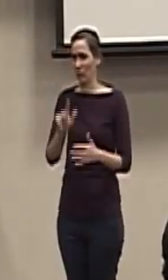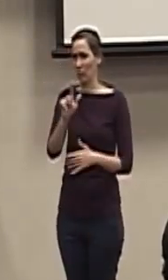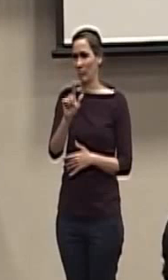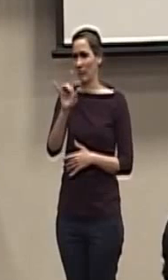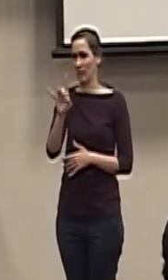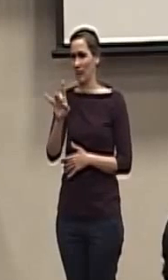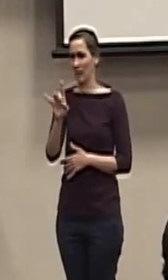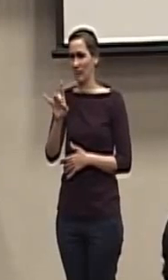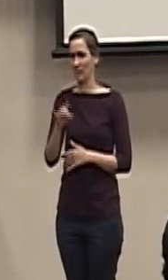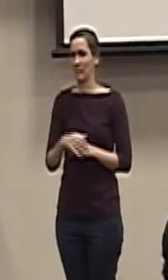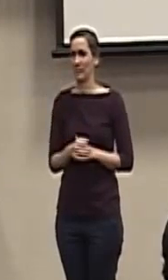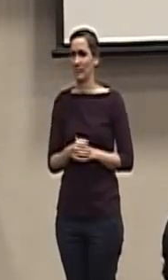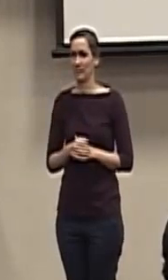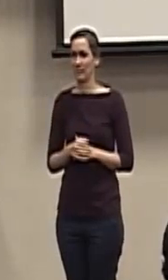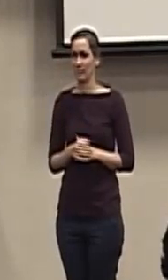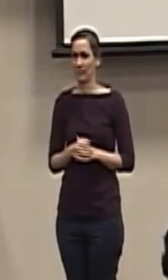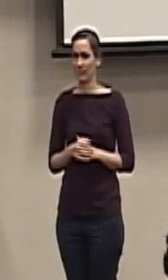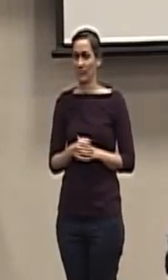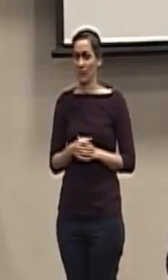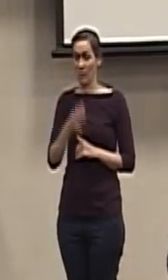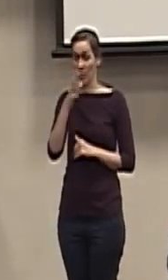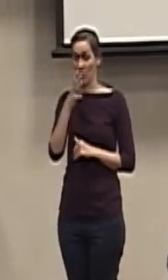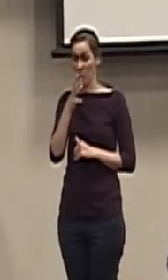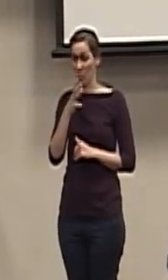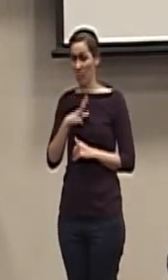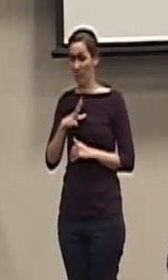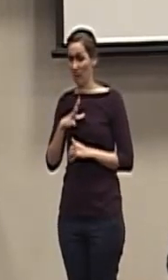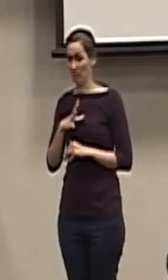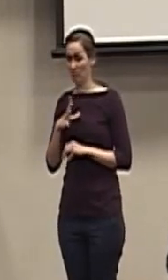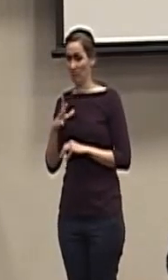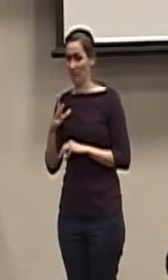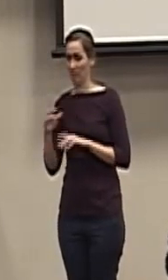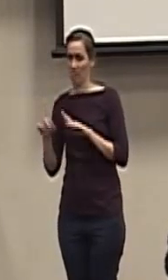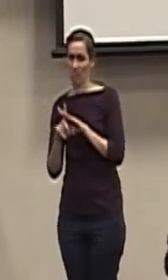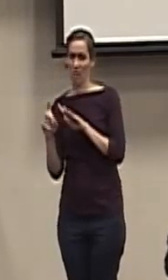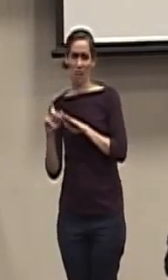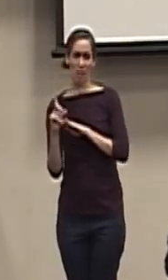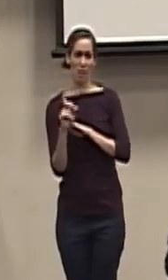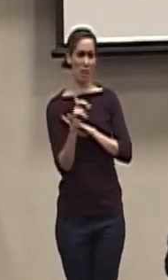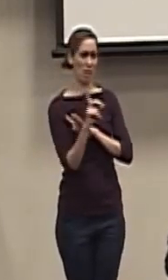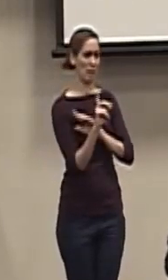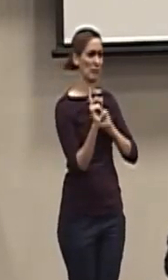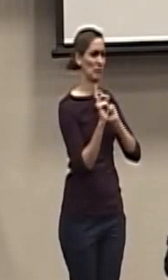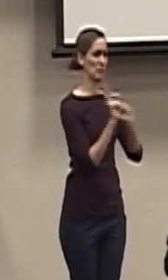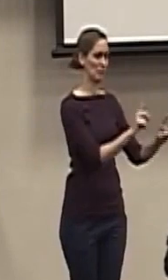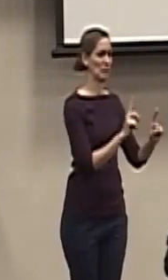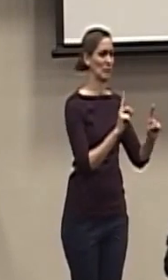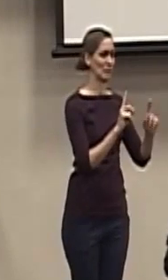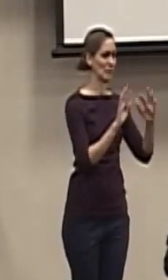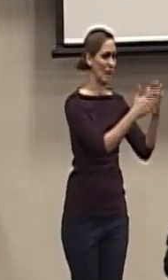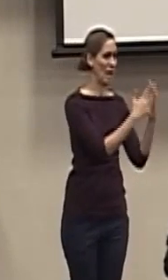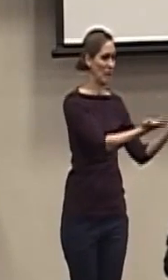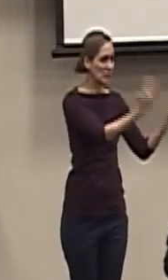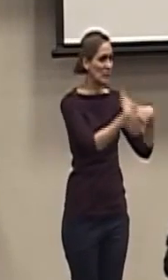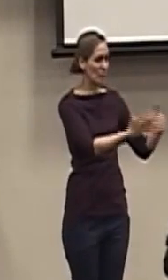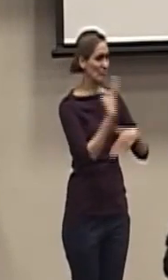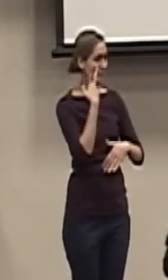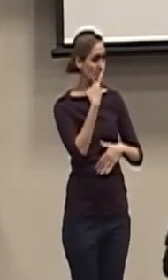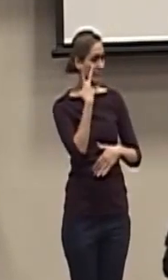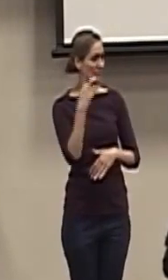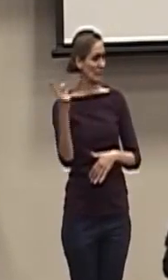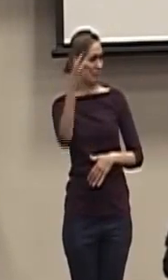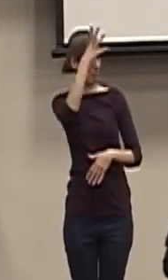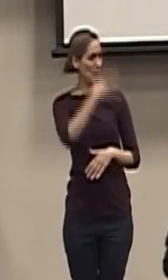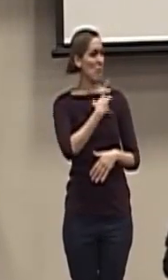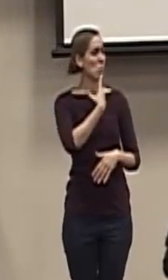Then leaving her water jar, the woman went back to the town and said to the people, "Come see a man who told me everything I ever did. Could this man be the Christ?" They